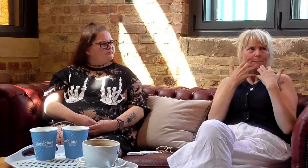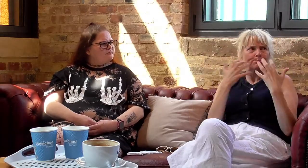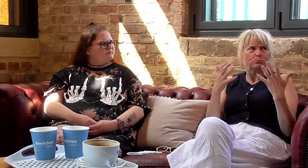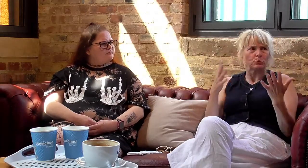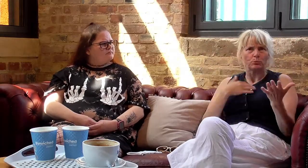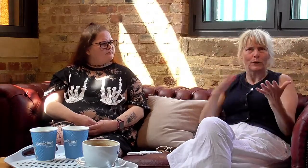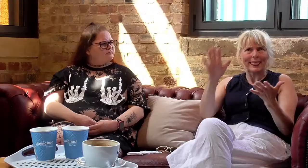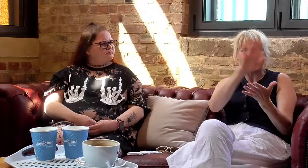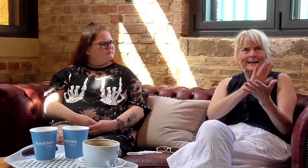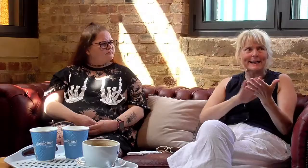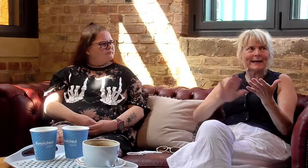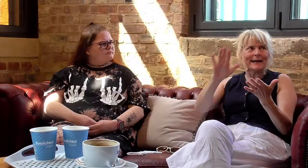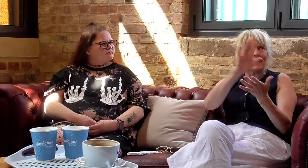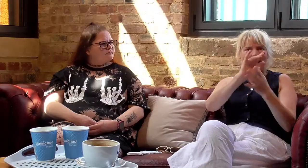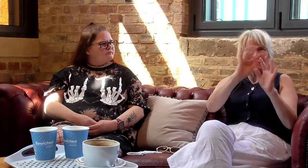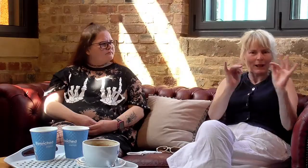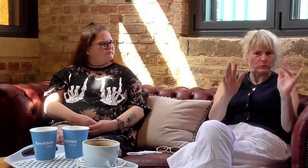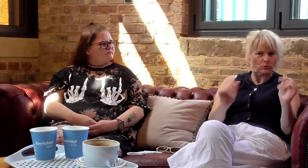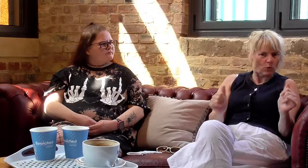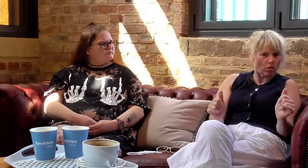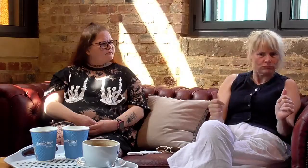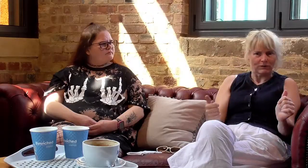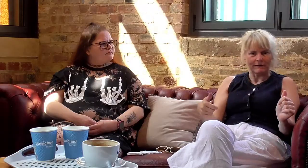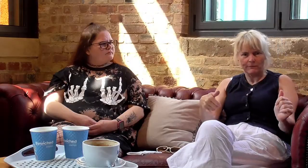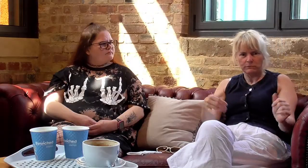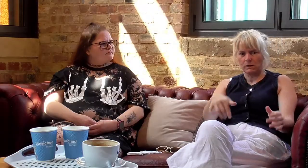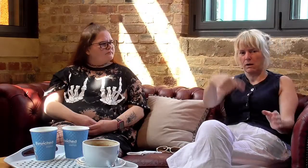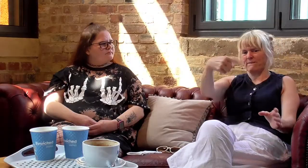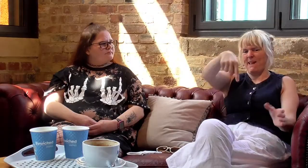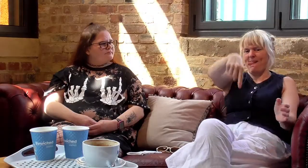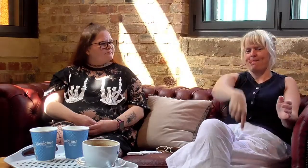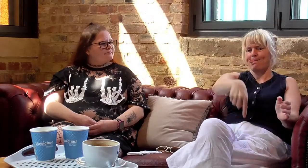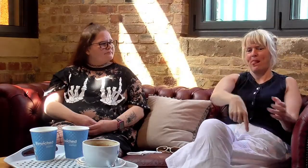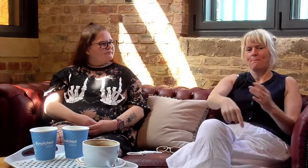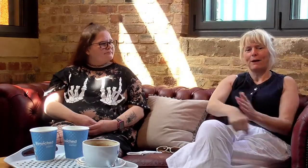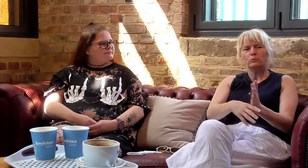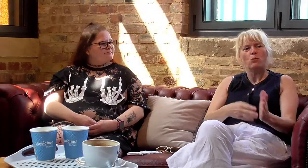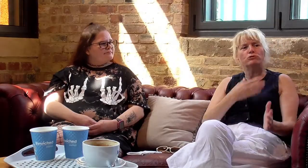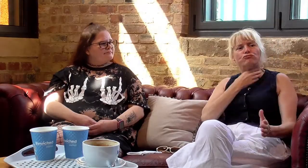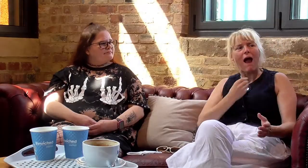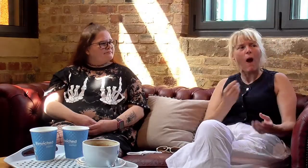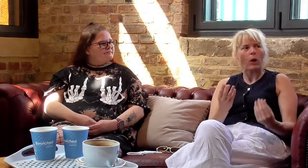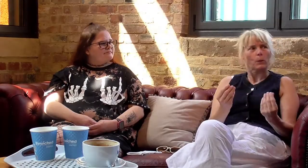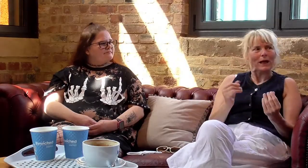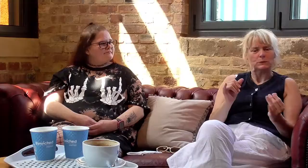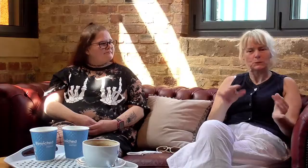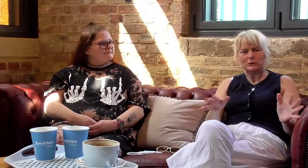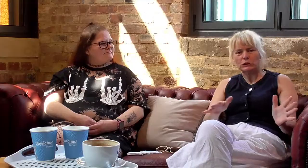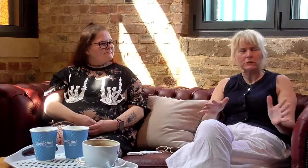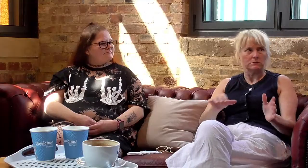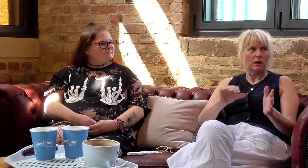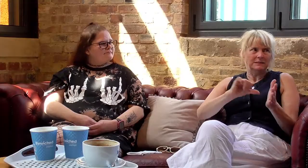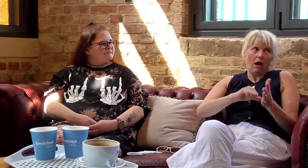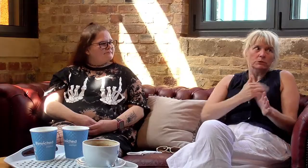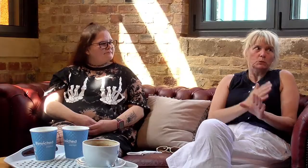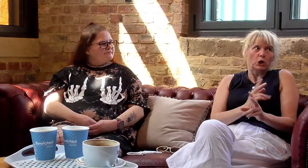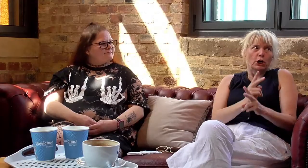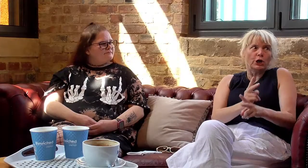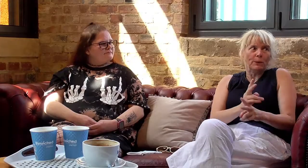I don't know if you know, there's really big ones. They sort of fountain over the pot, and I love it. I'm making sure